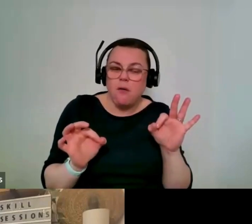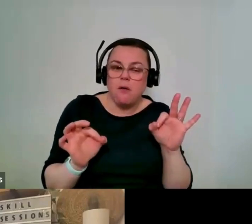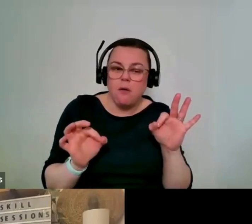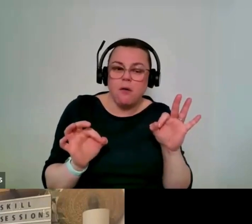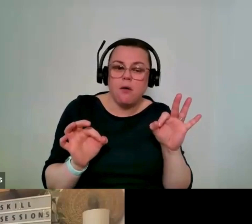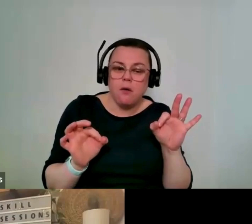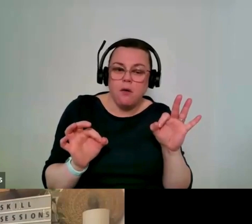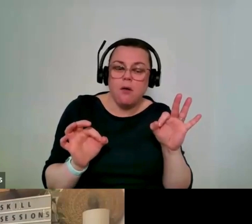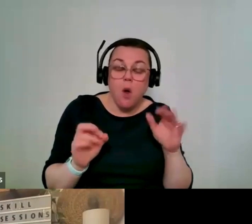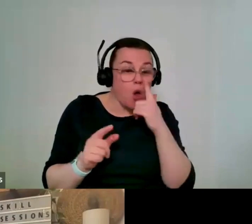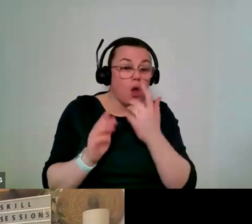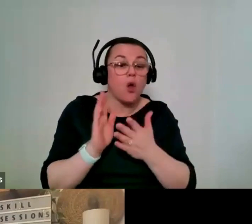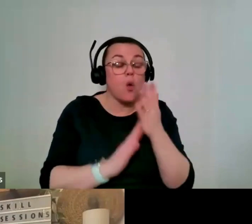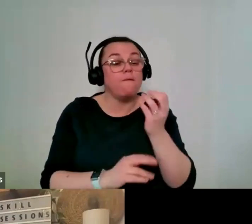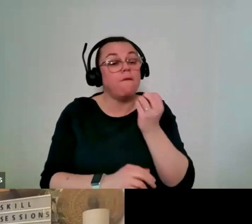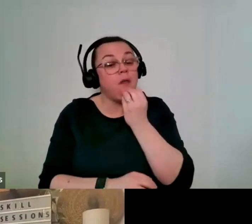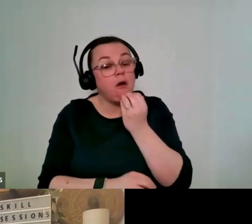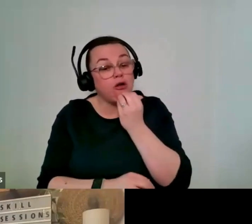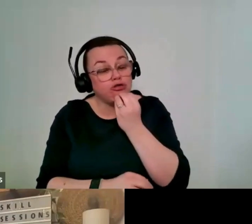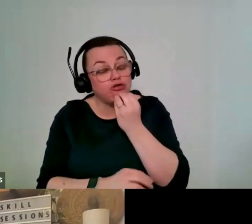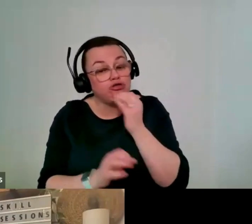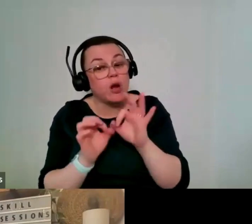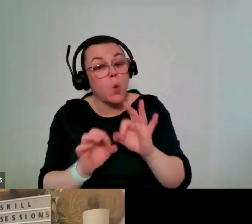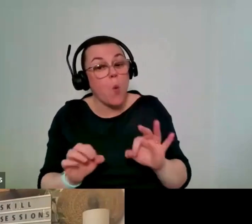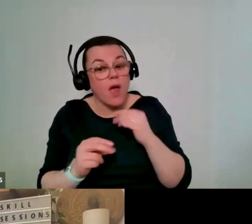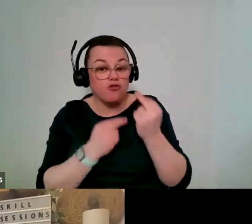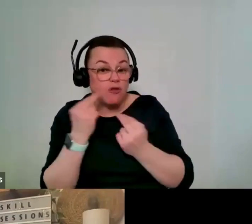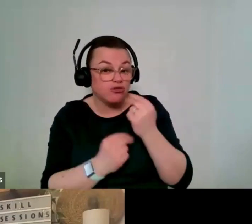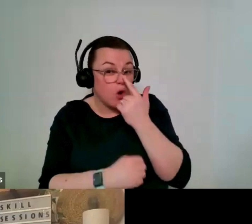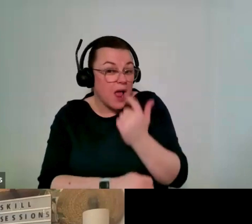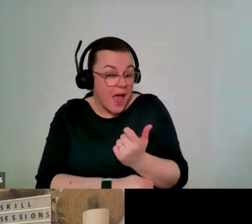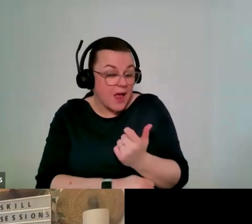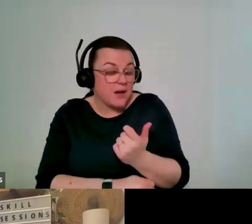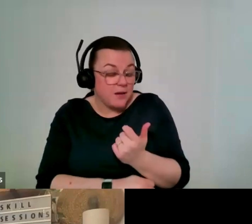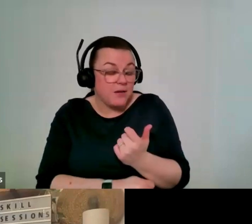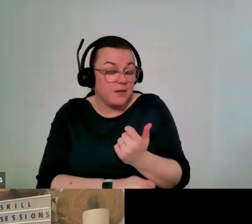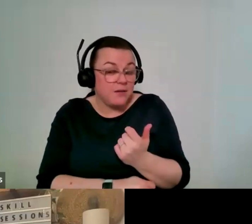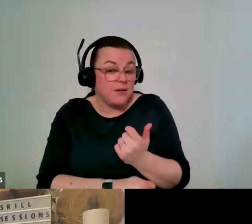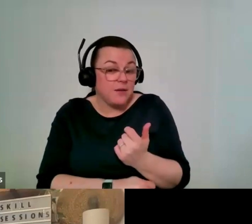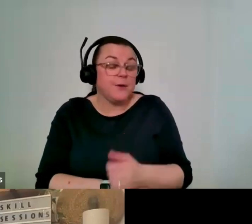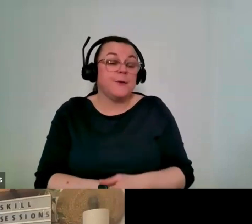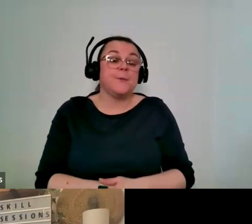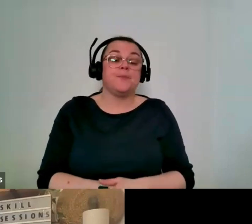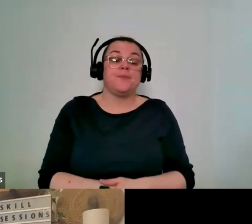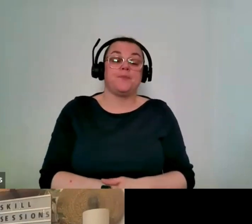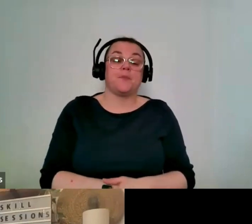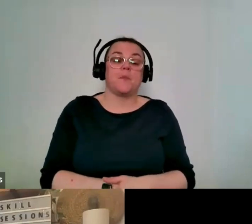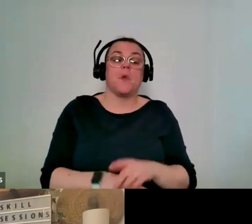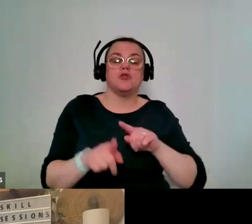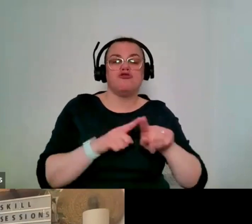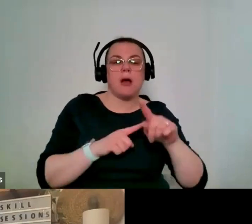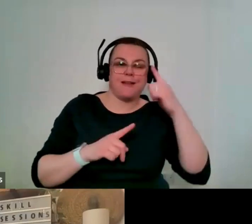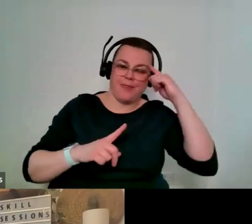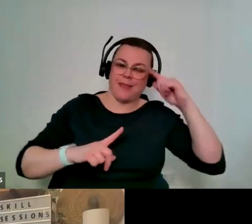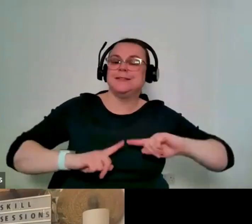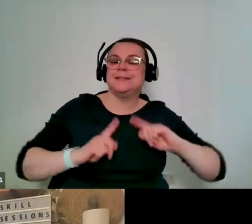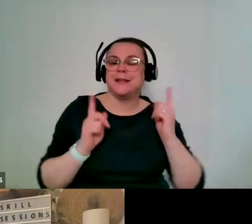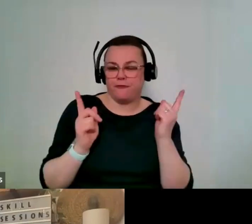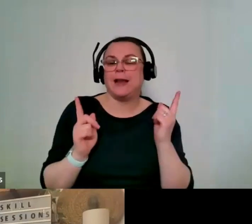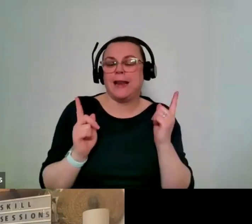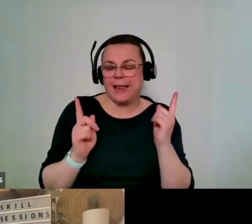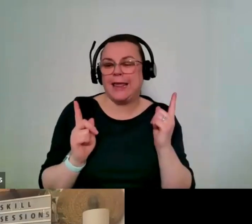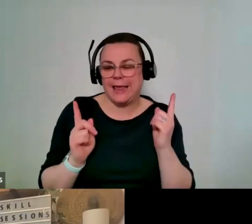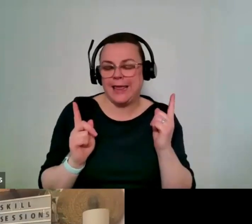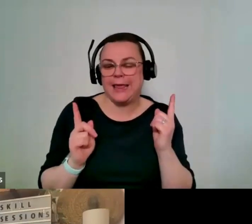you know, go out for lunch that's in a quiet restaurant. I think, you know, it's trying to be a bit more creative and thinking outside